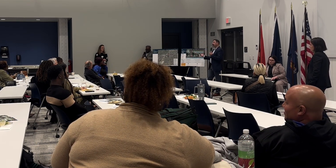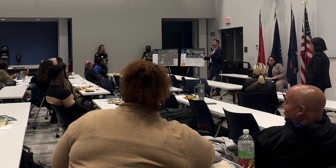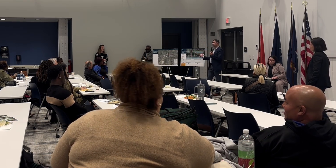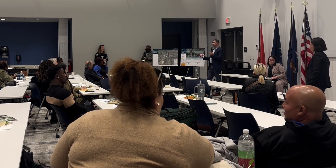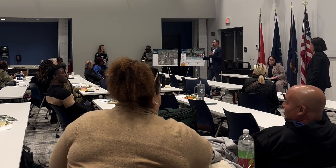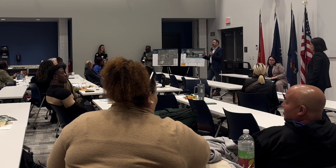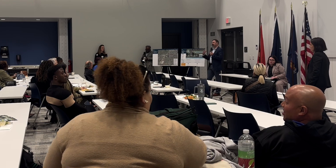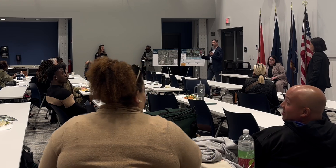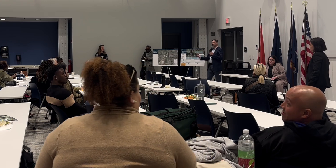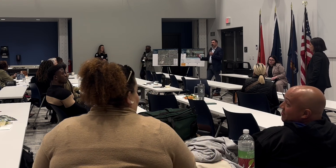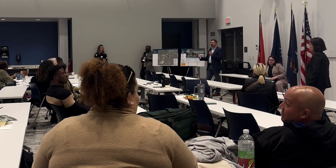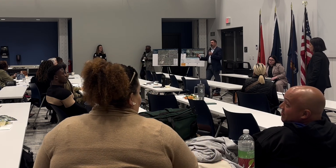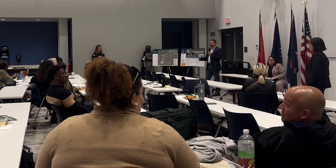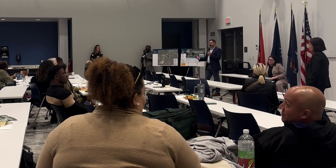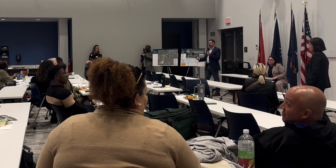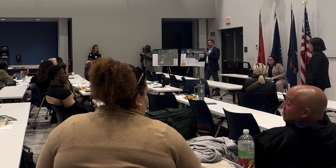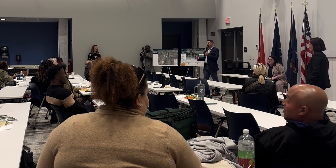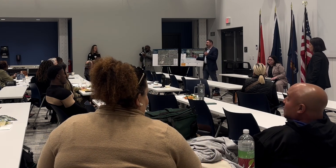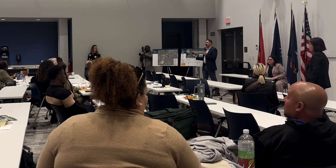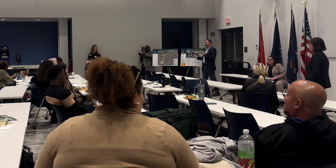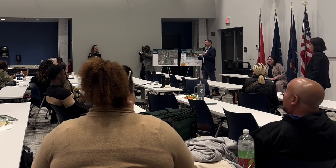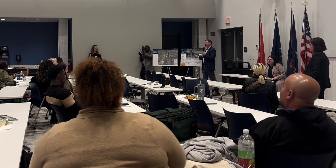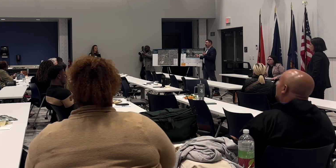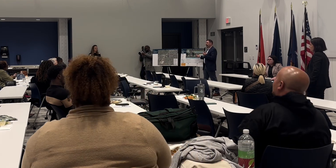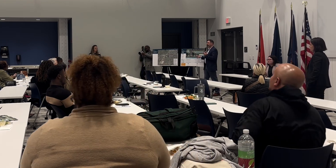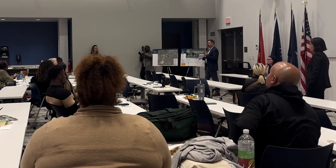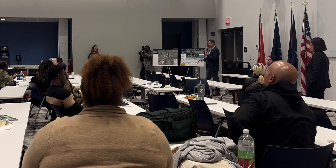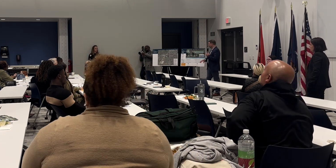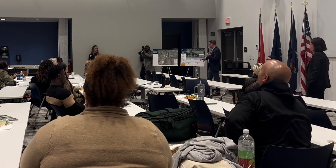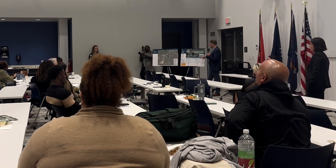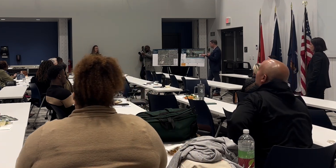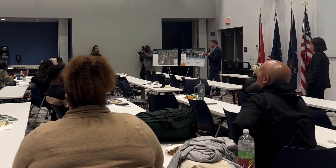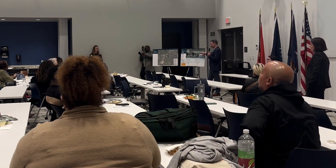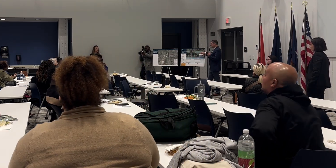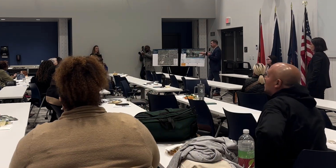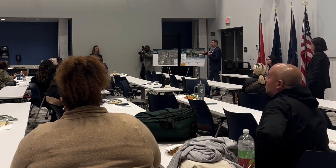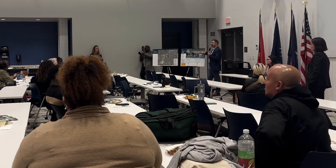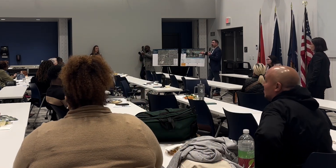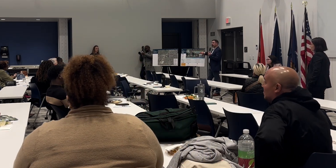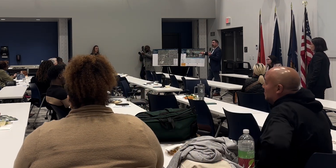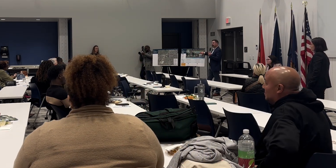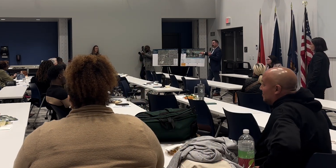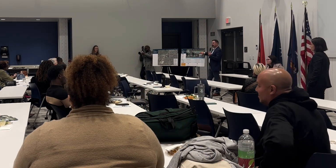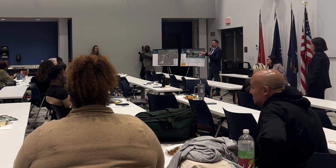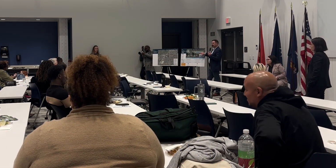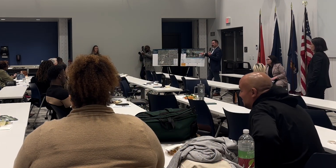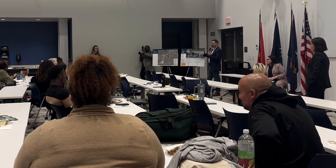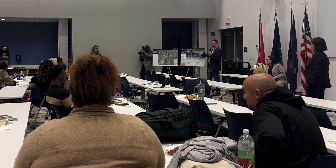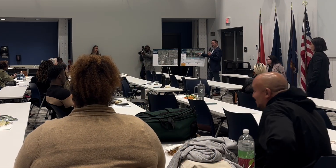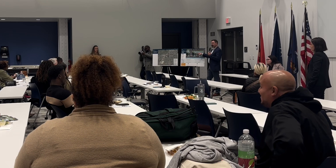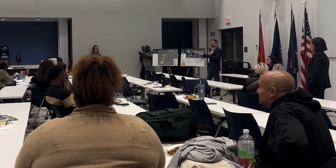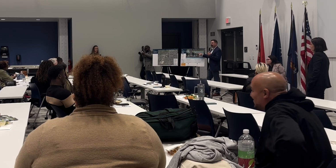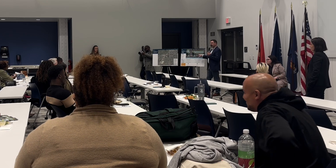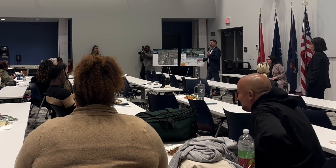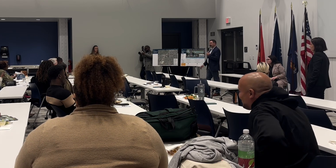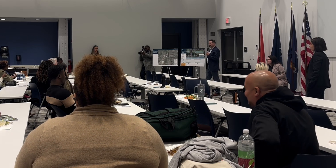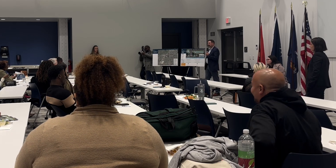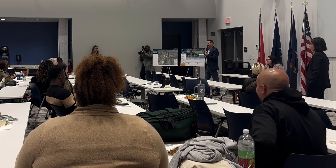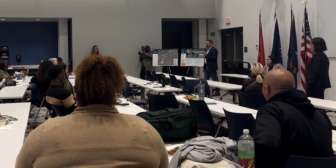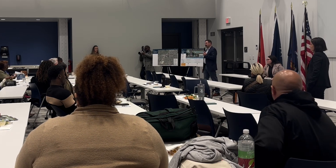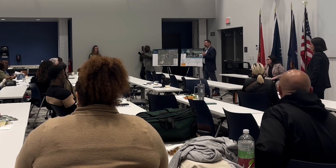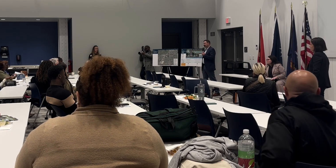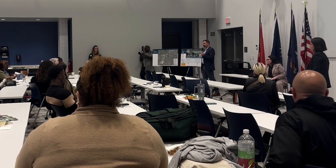you're gonna feel it, but you're not gonna know it ahead of time. That's the part that can be, takes some getting used to this kind of blasting.